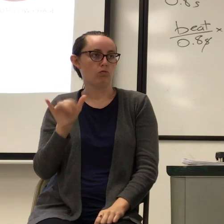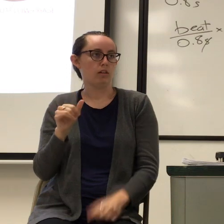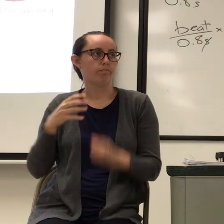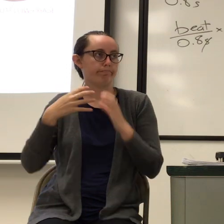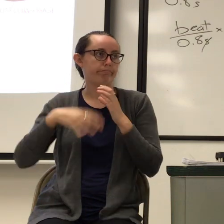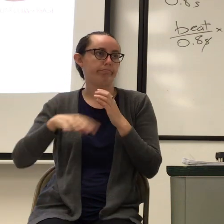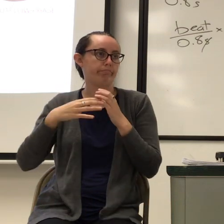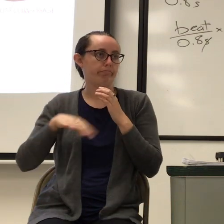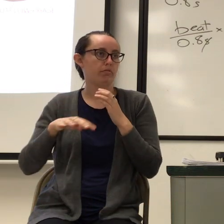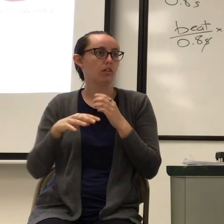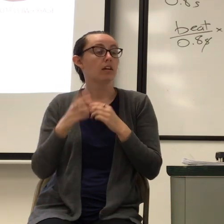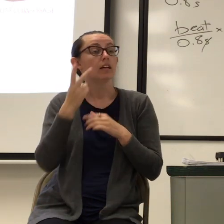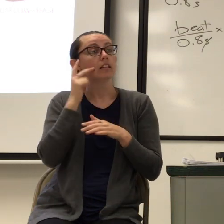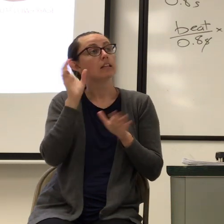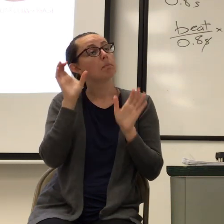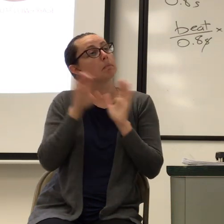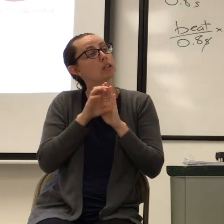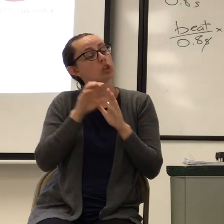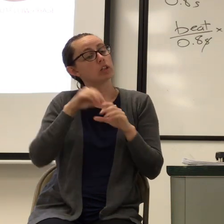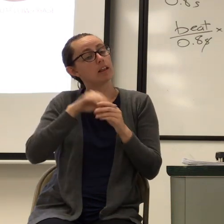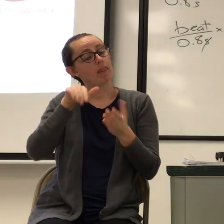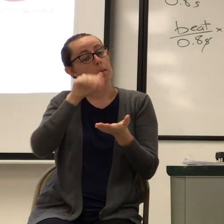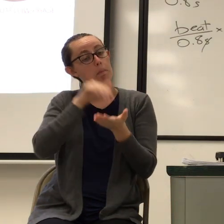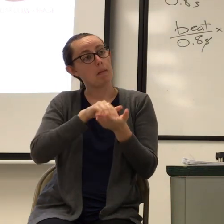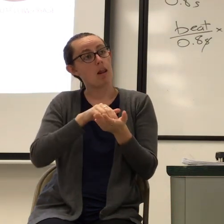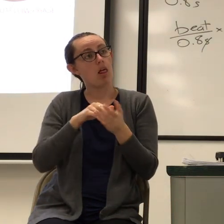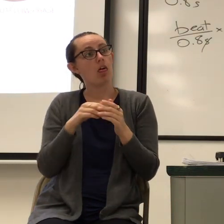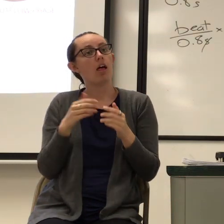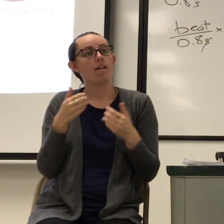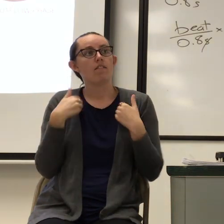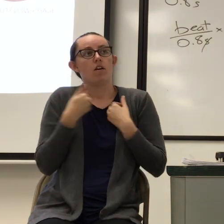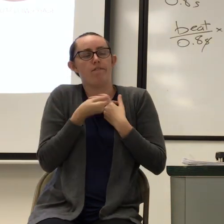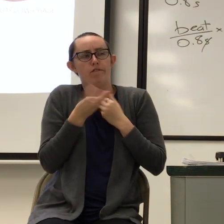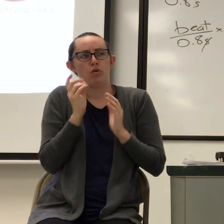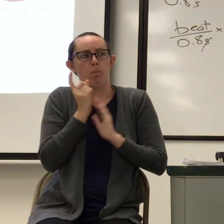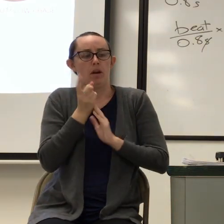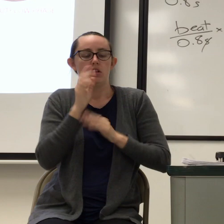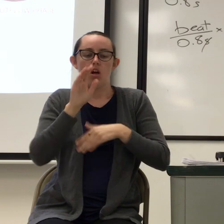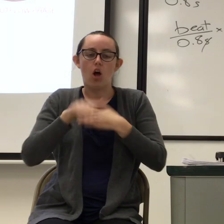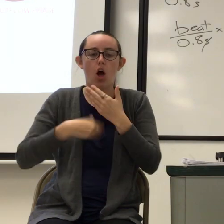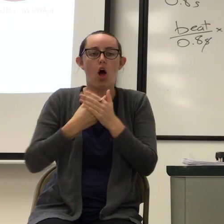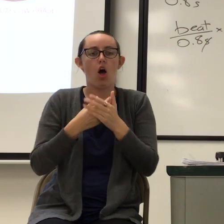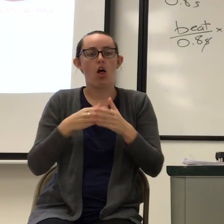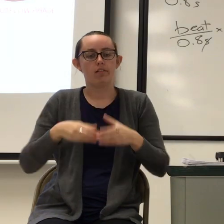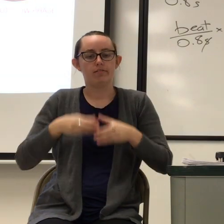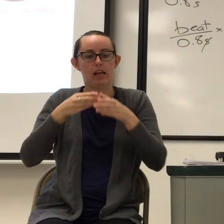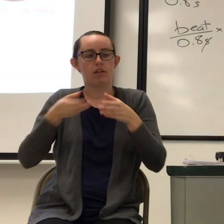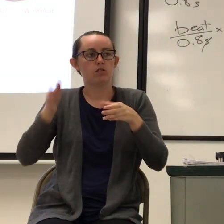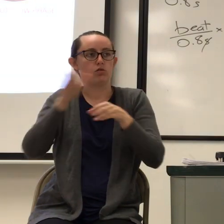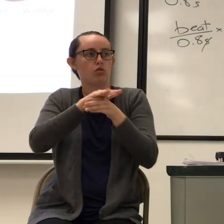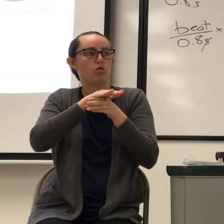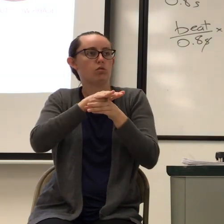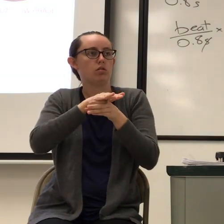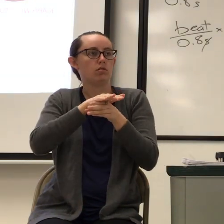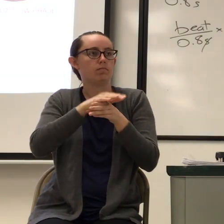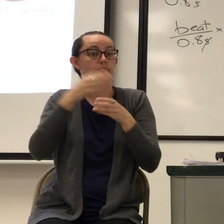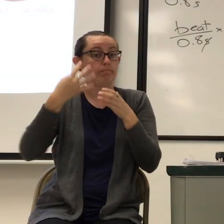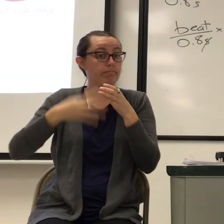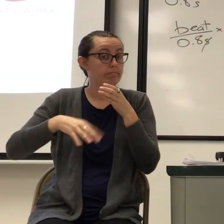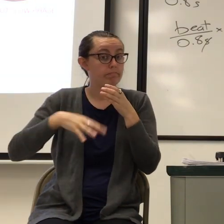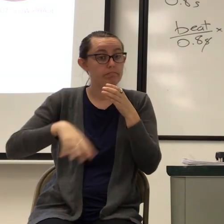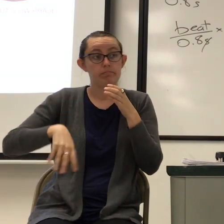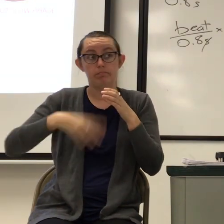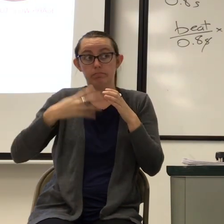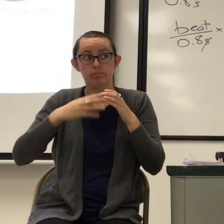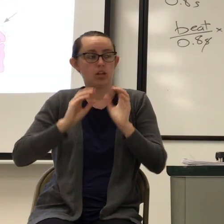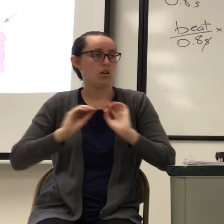there's a brief moment, a couple of times, where all the valves are closed and there's no inflow or outflow. Okay, but those are the